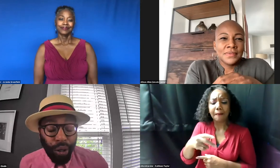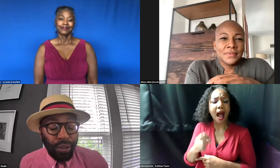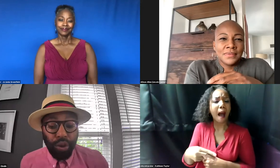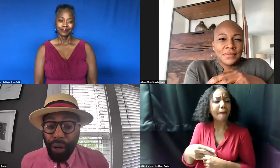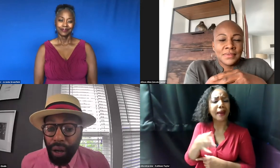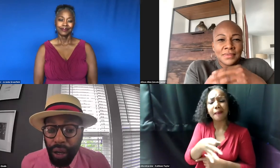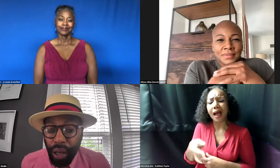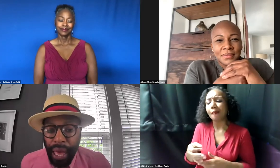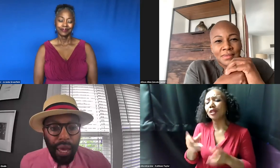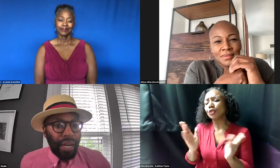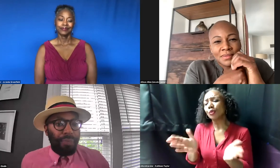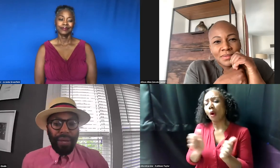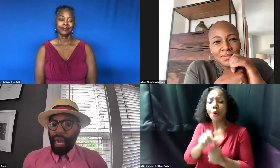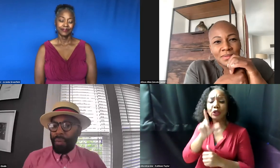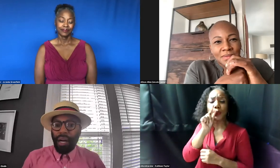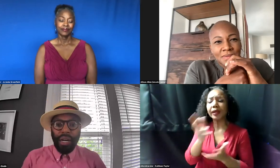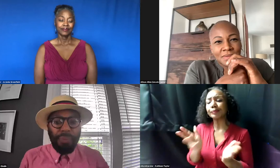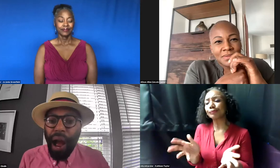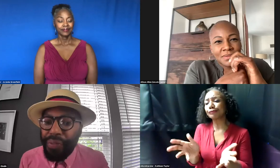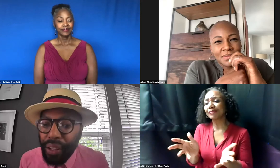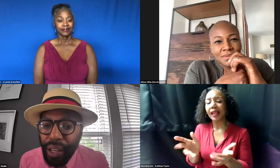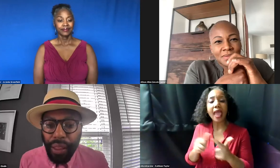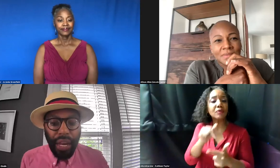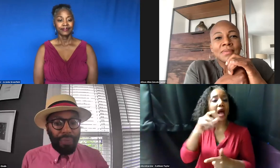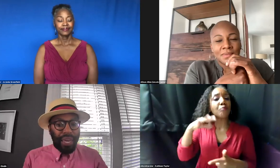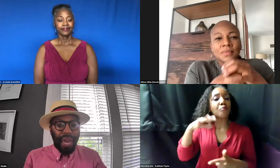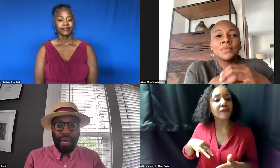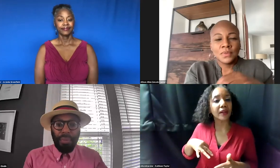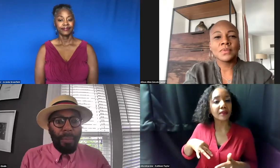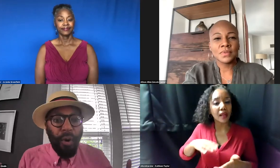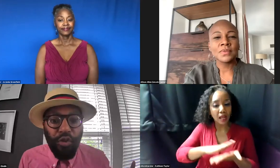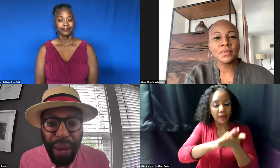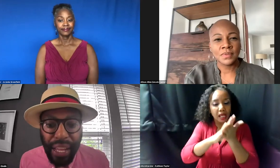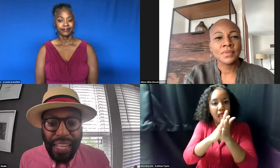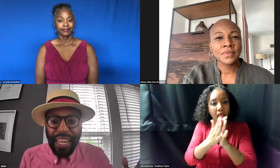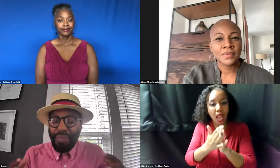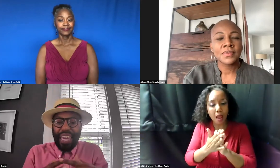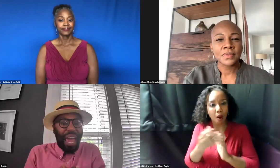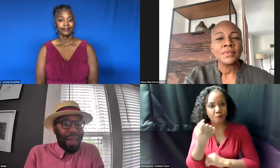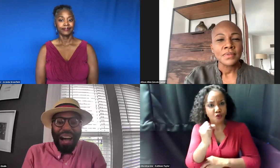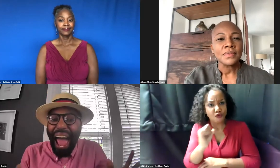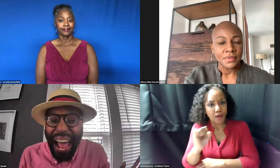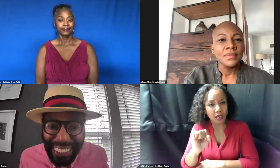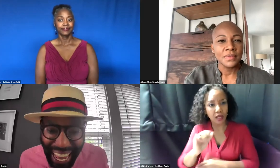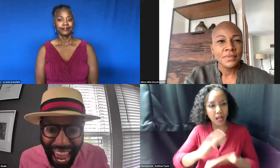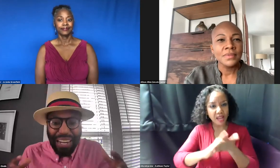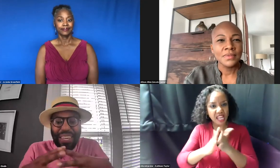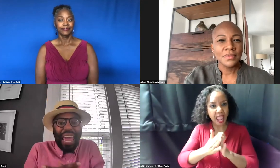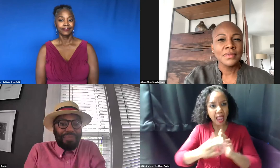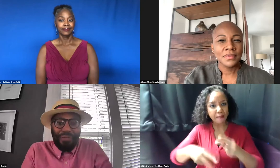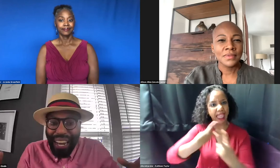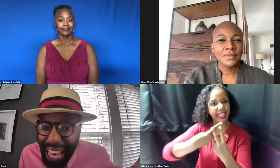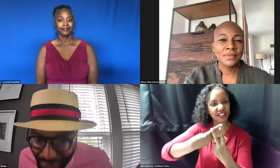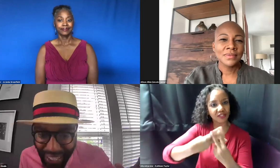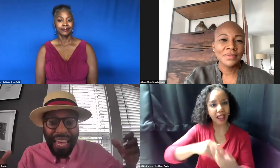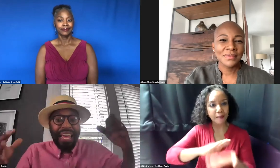art on Twitter. And it became a nonprofit. Then it became a movement. Then it became a hashtag. Then it